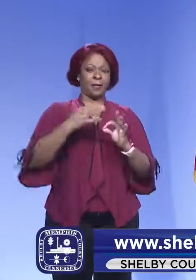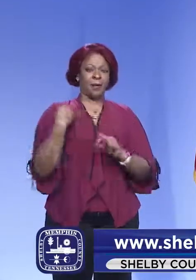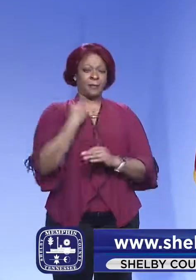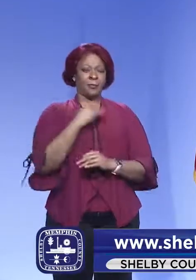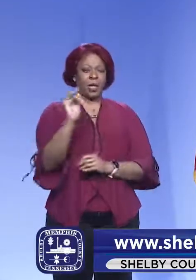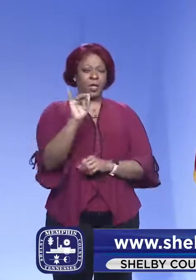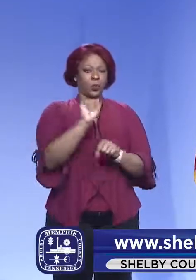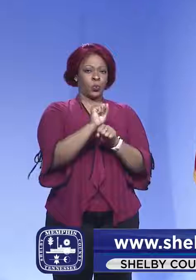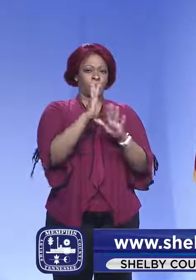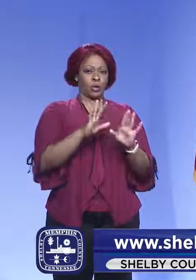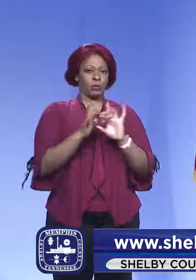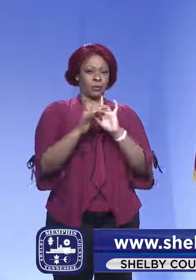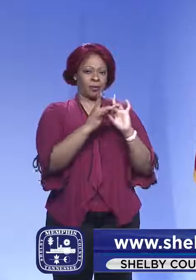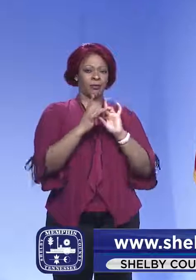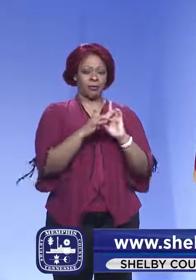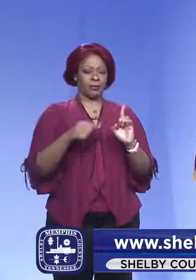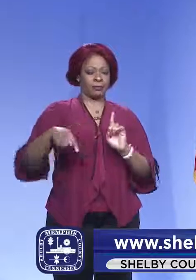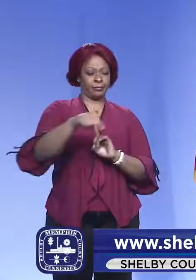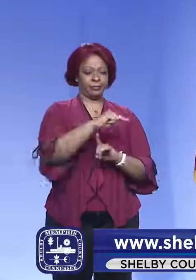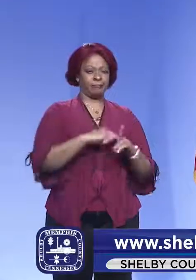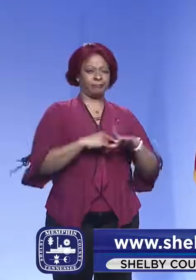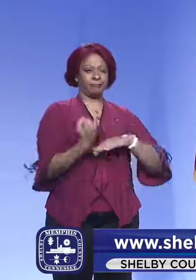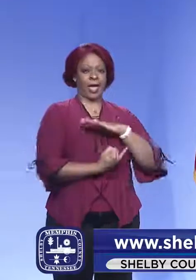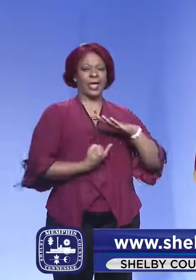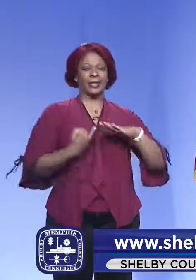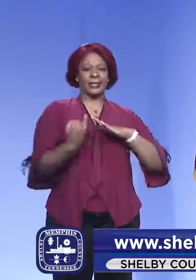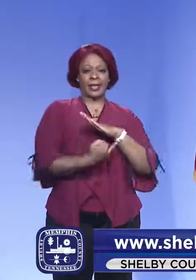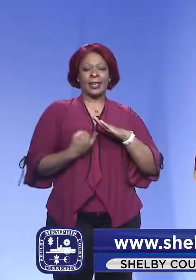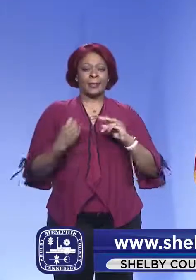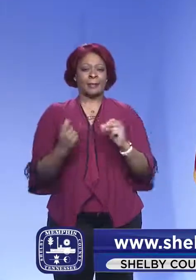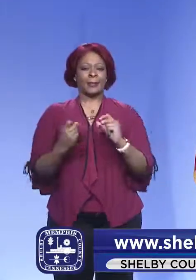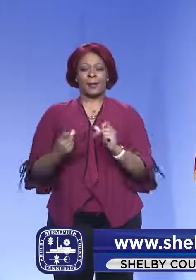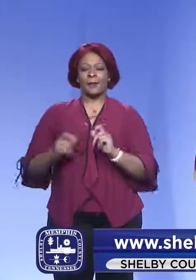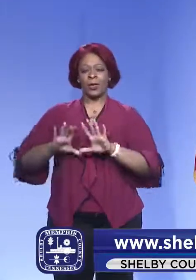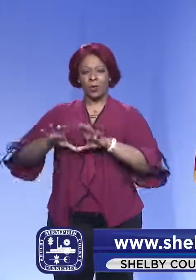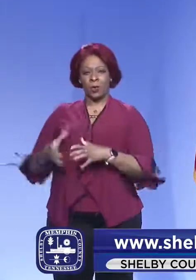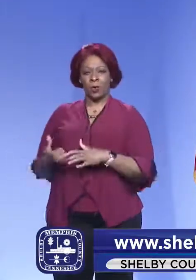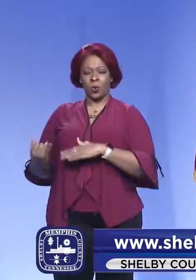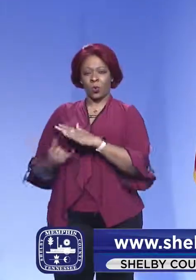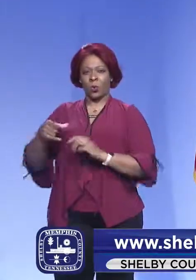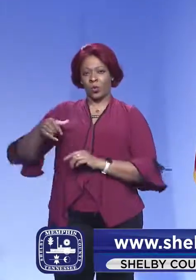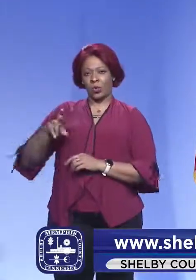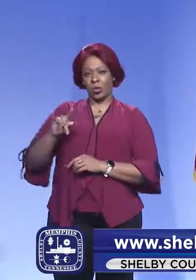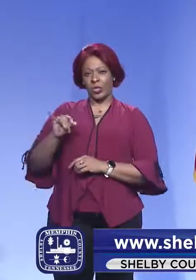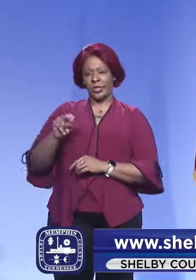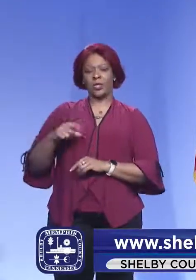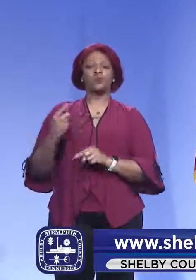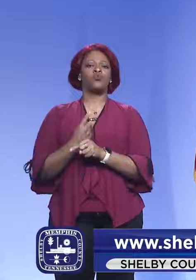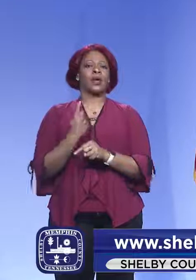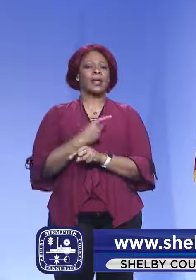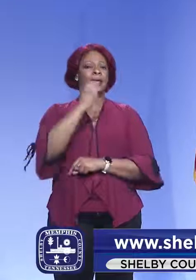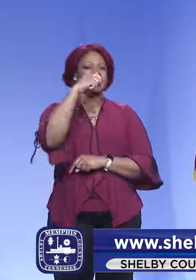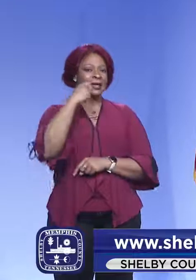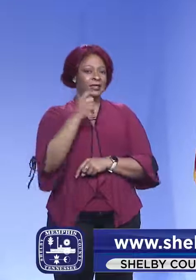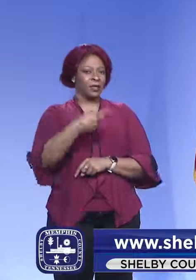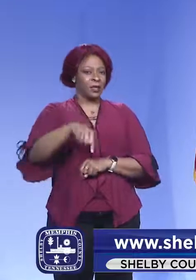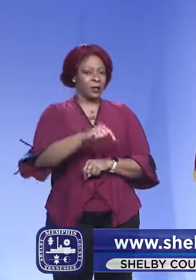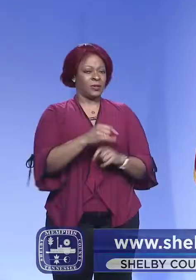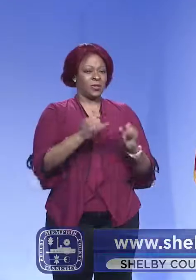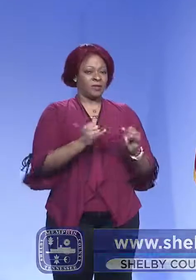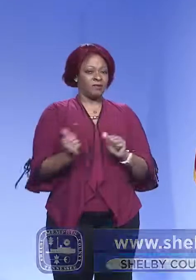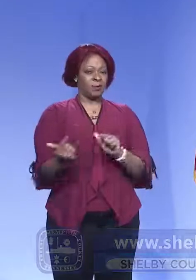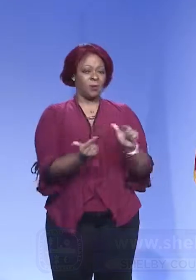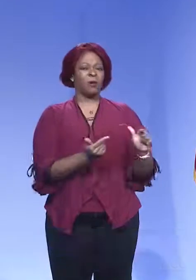as well as work-related contacts, and get those individuals quarantined quickly and to do regular testing of those